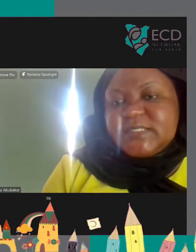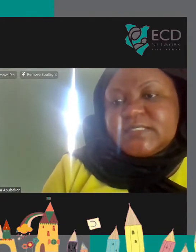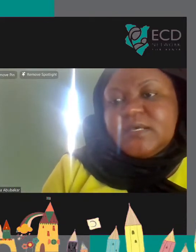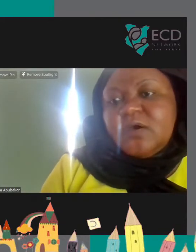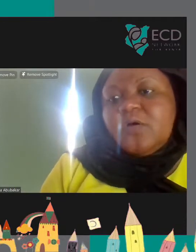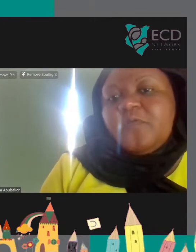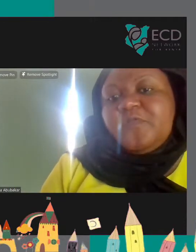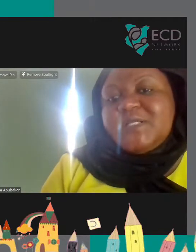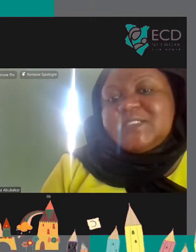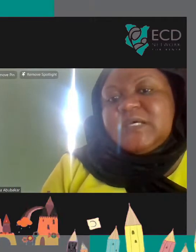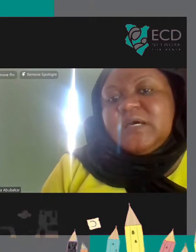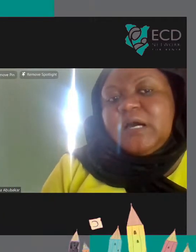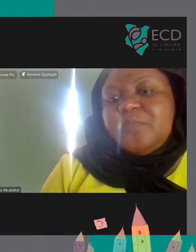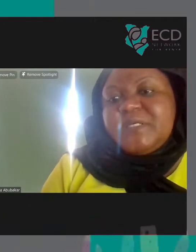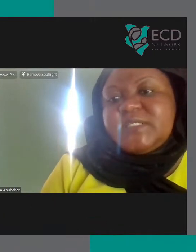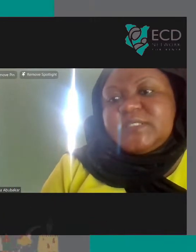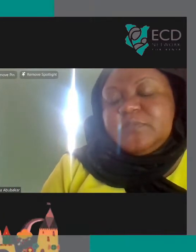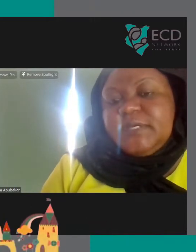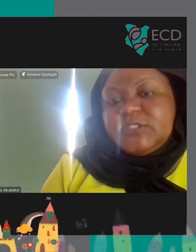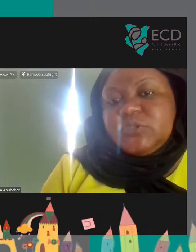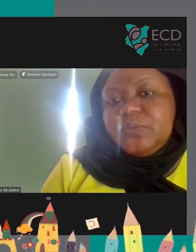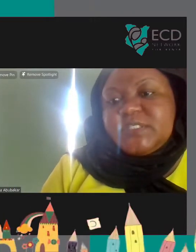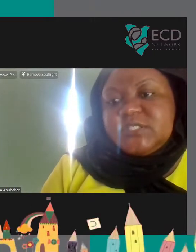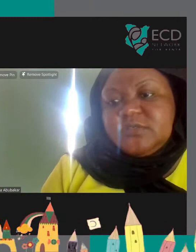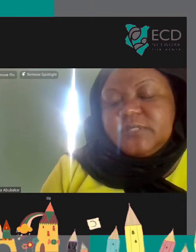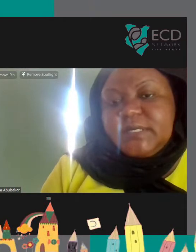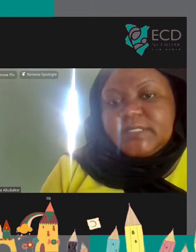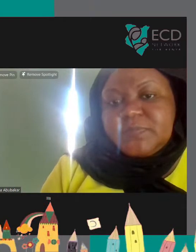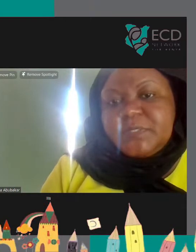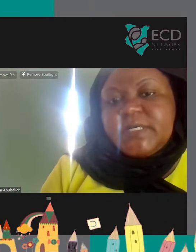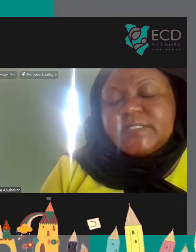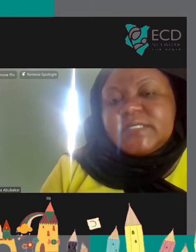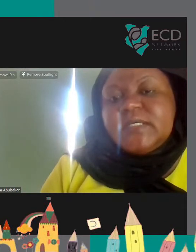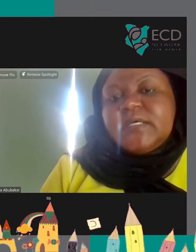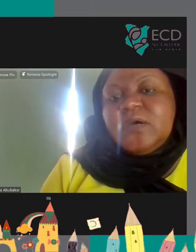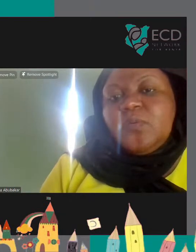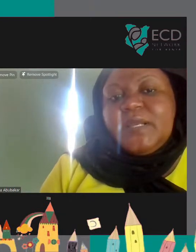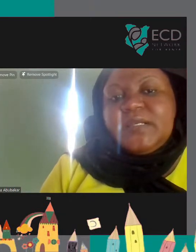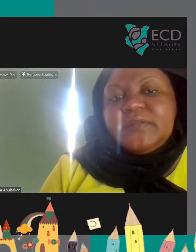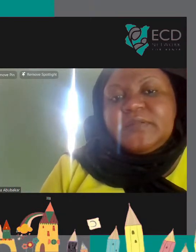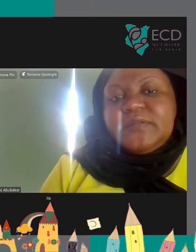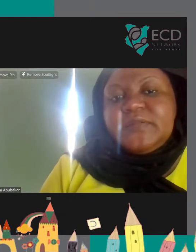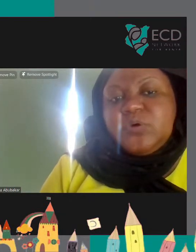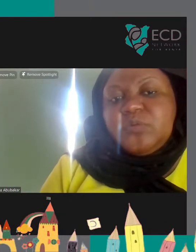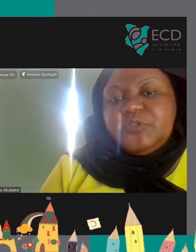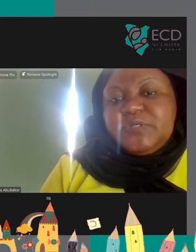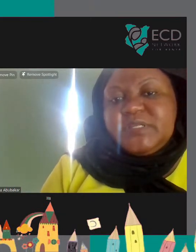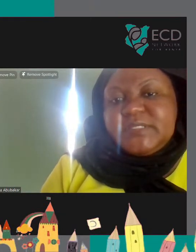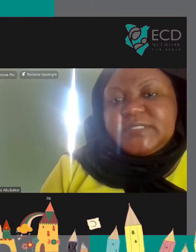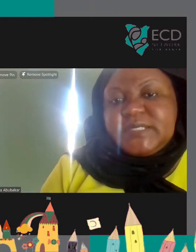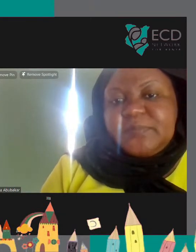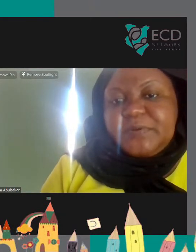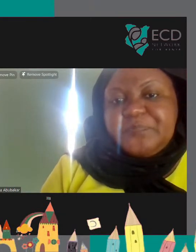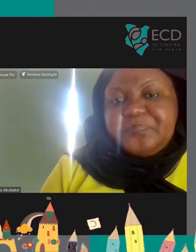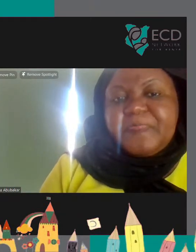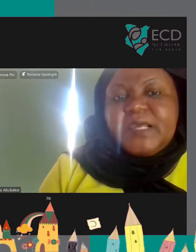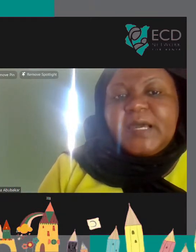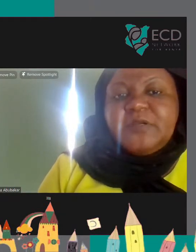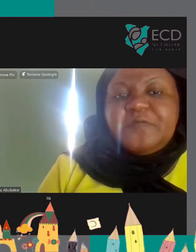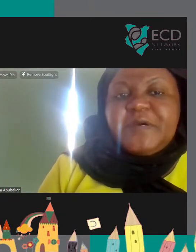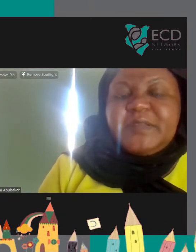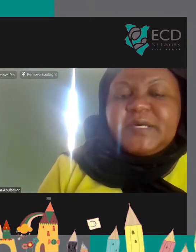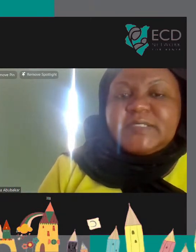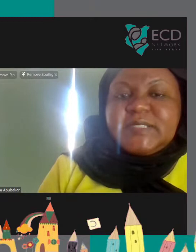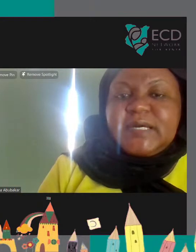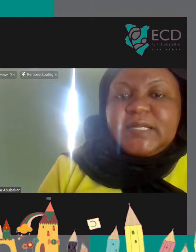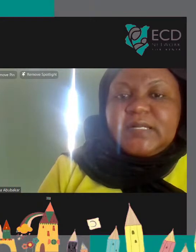a sense of how much stimulation were children experiencing while they're at home during this time. And